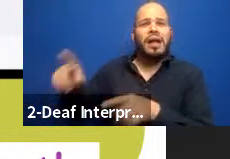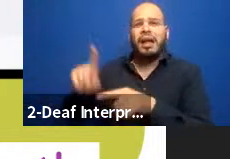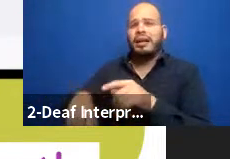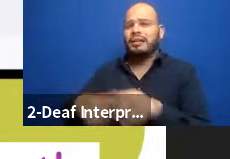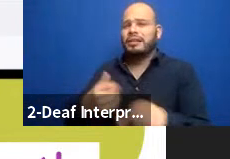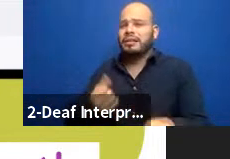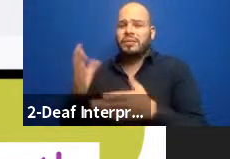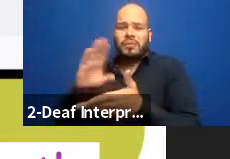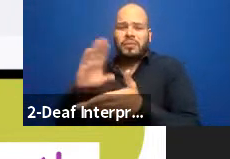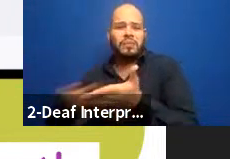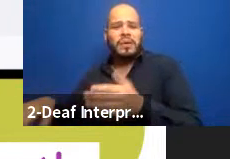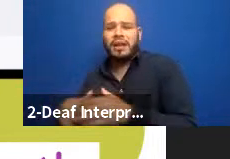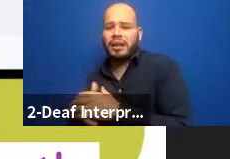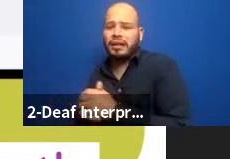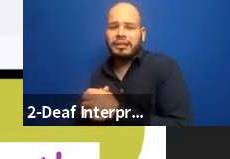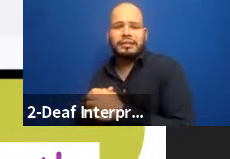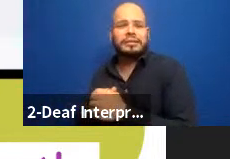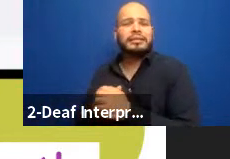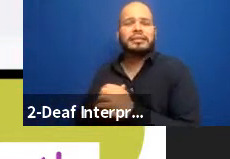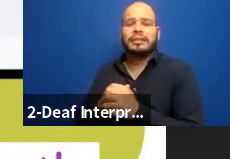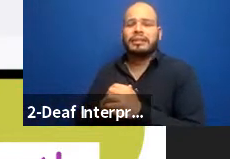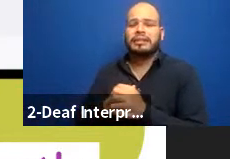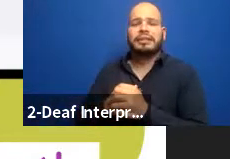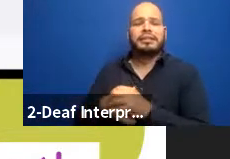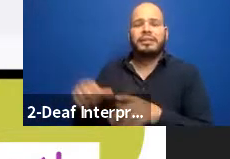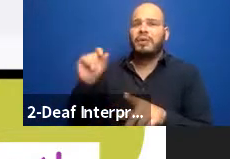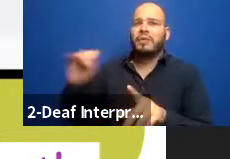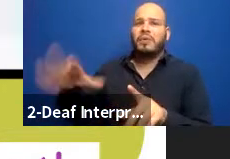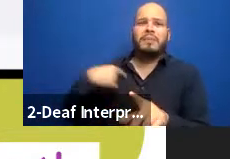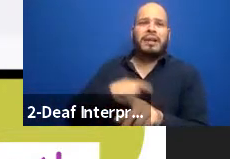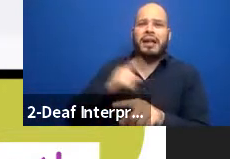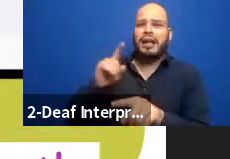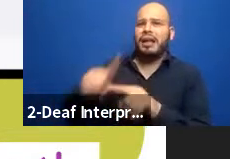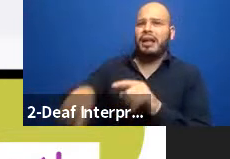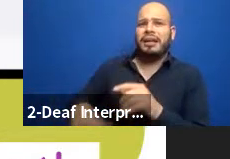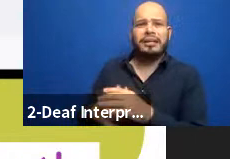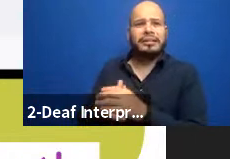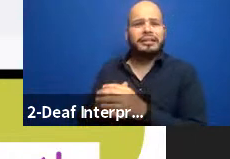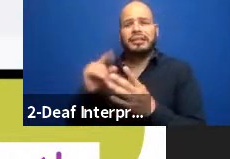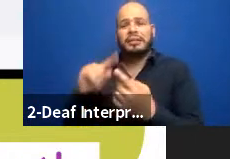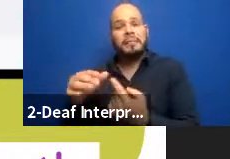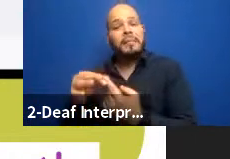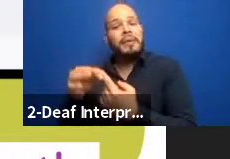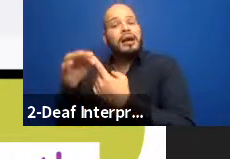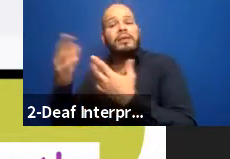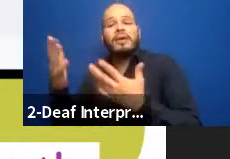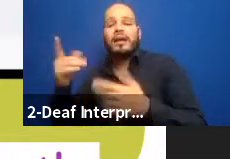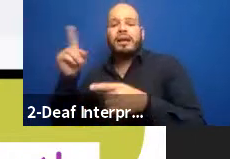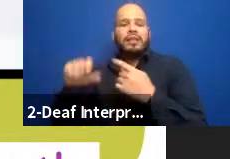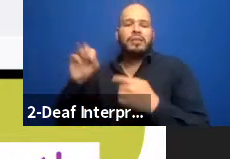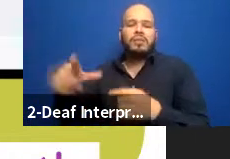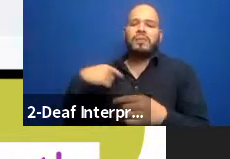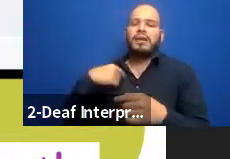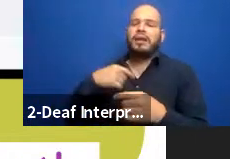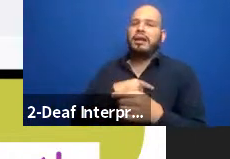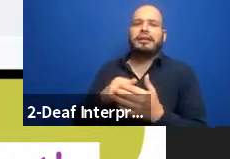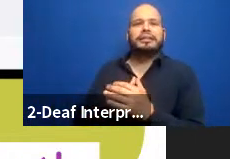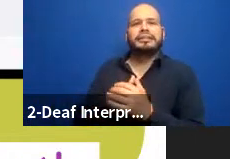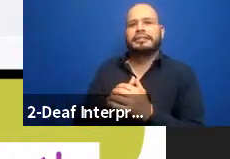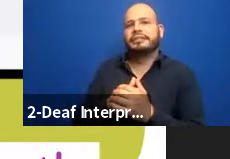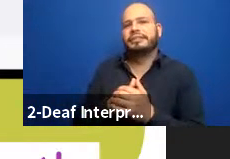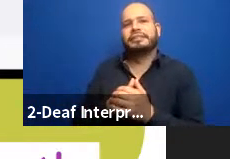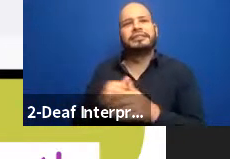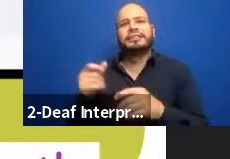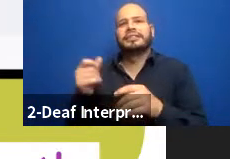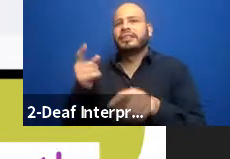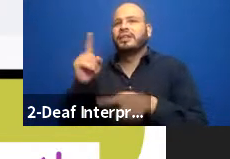away. Ay. No one is disposable. Let them know they can't throw us away. No. Let them know they can't throw us